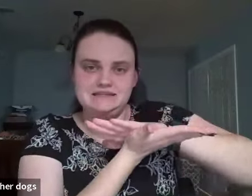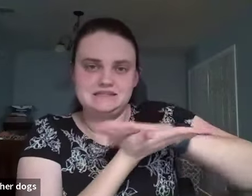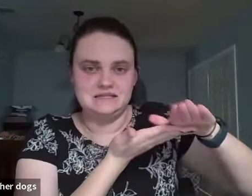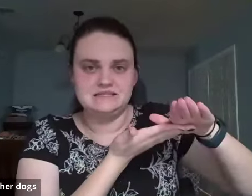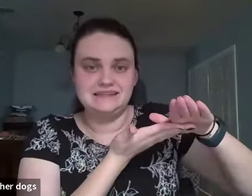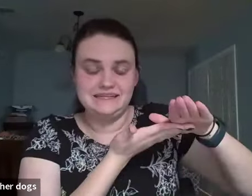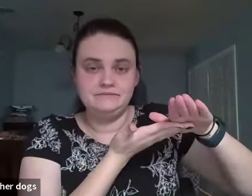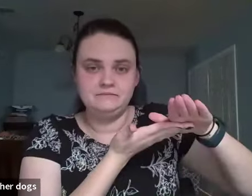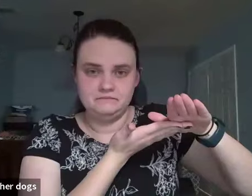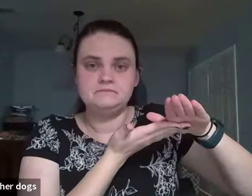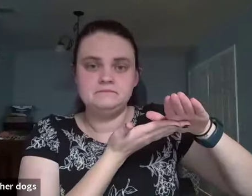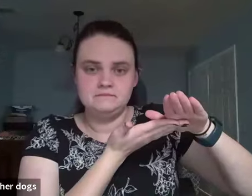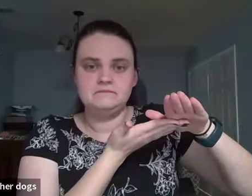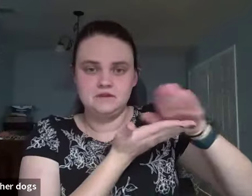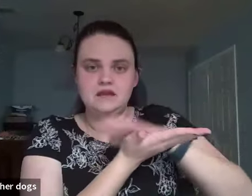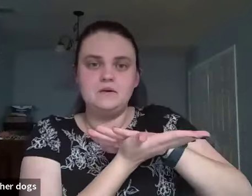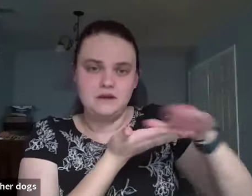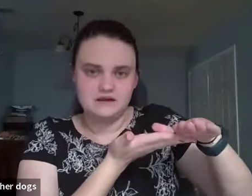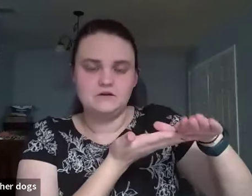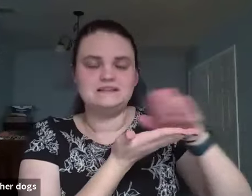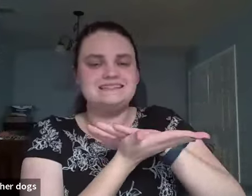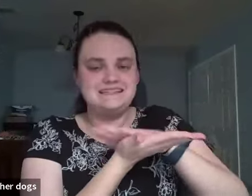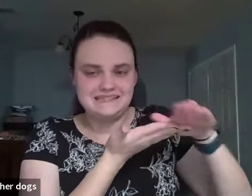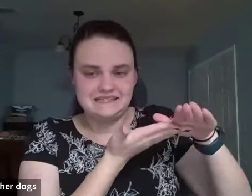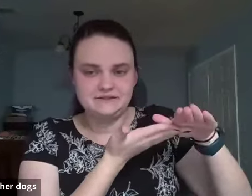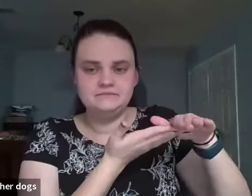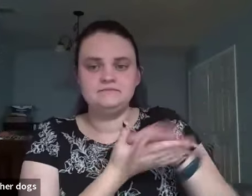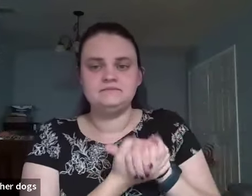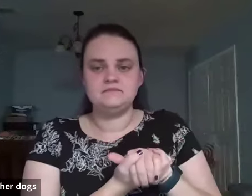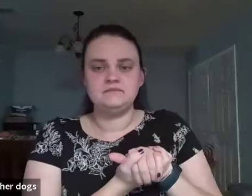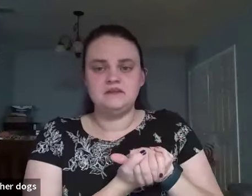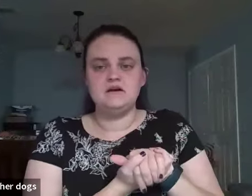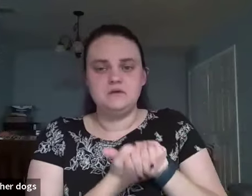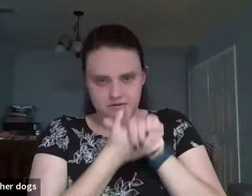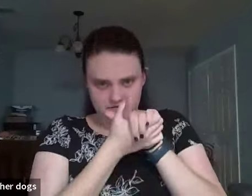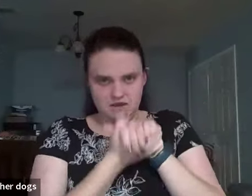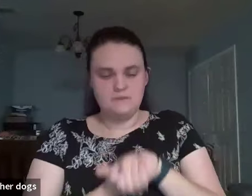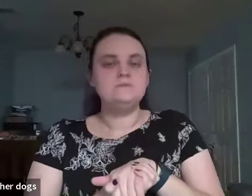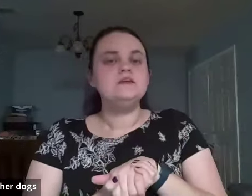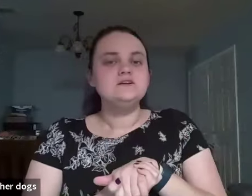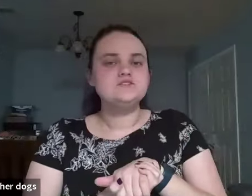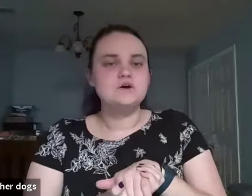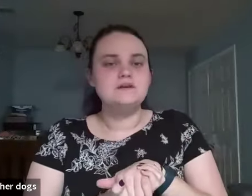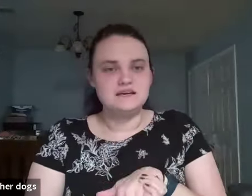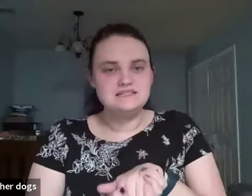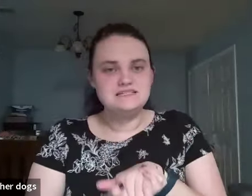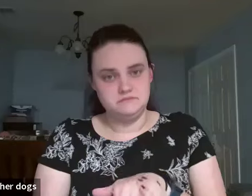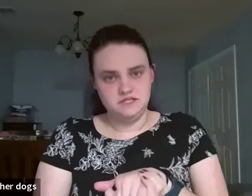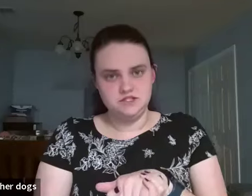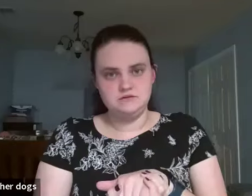it's nice and clean. Okay, like one hand across, clean. Okay, yeah. So nice to meet